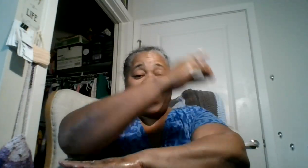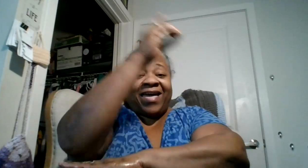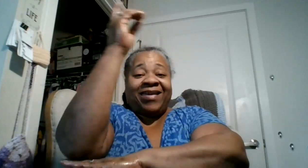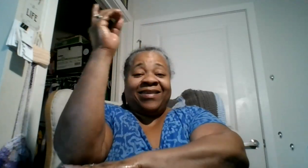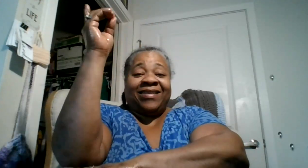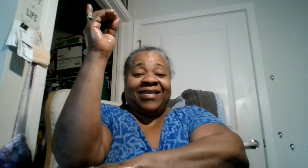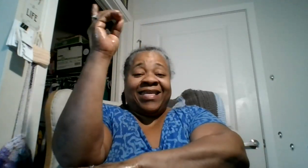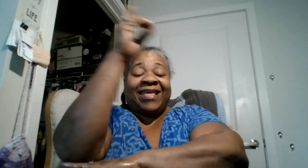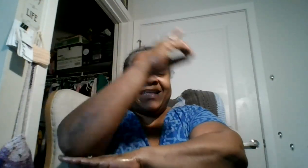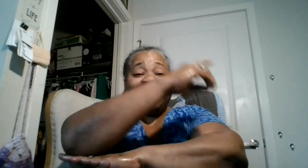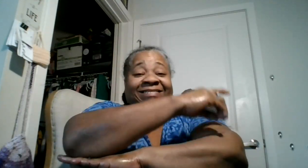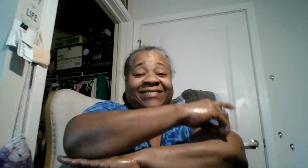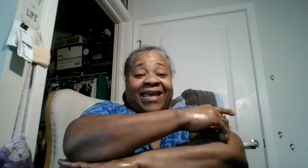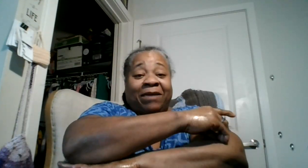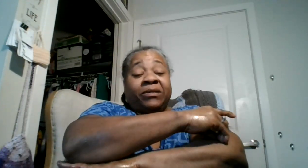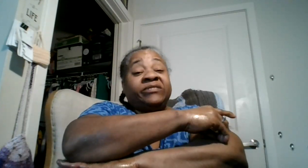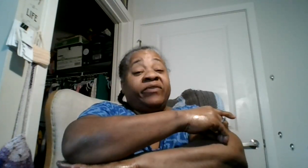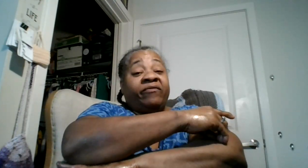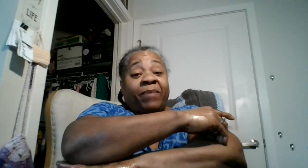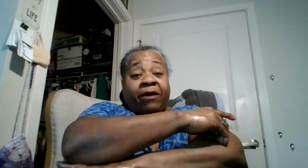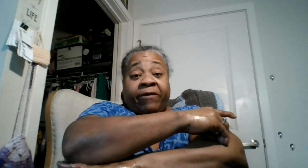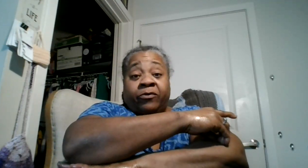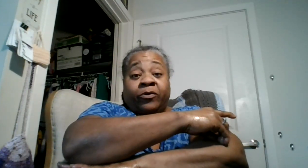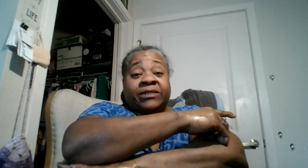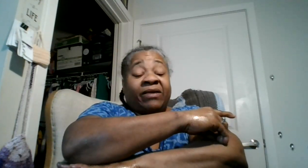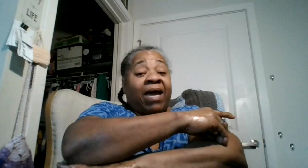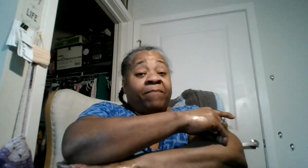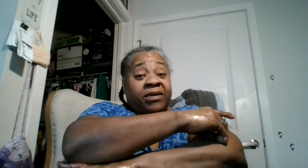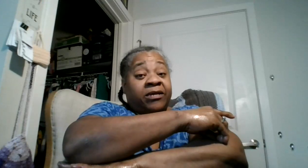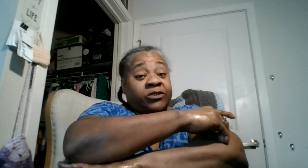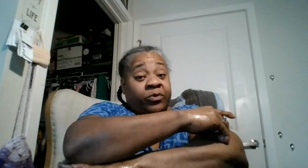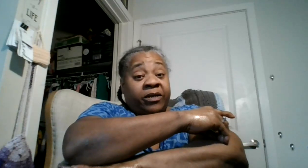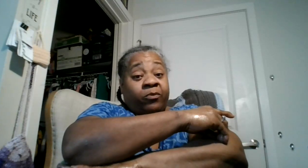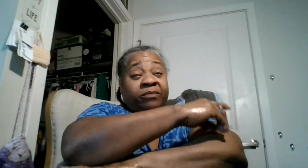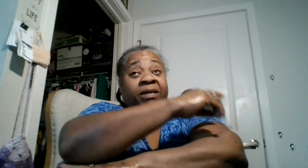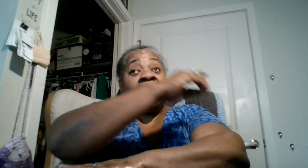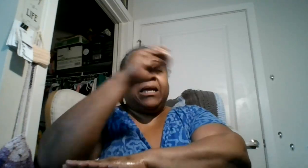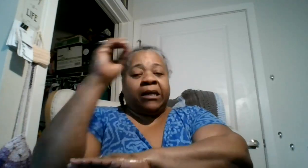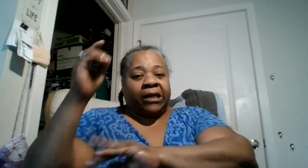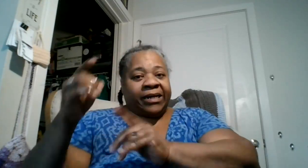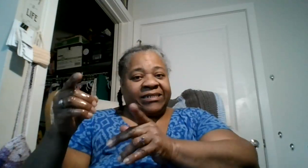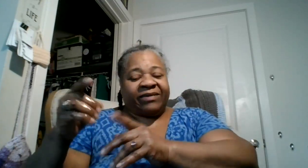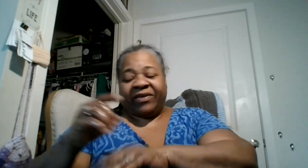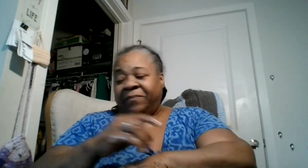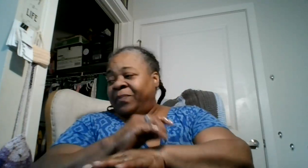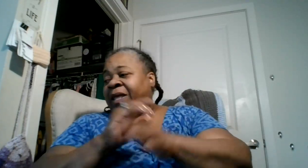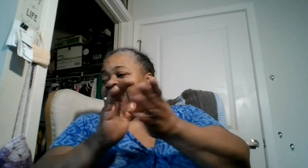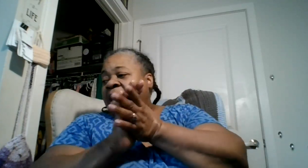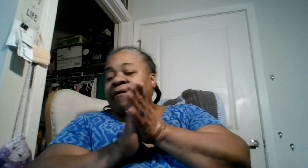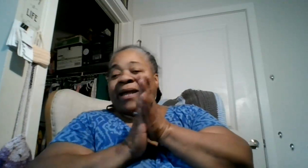Okay? Day. Please forgive the background noise. I've got Minion 2 in here with me, looking at TV. Alright,